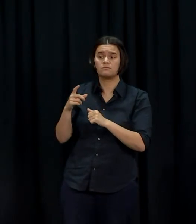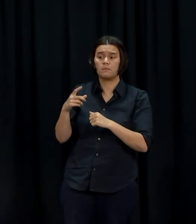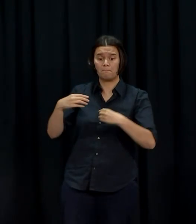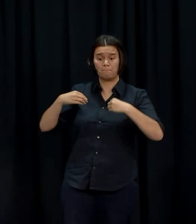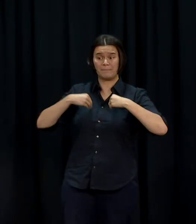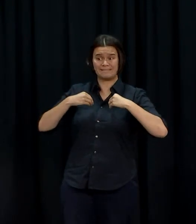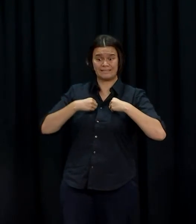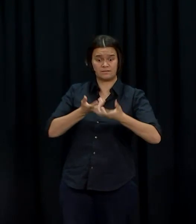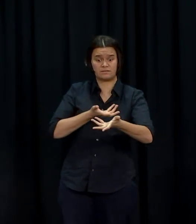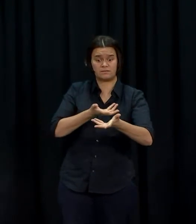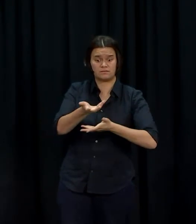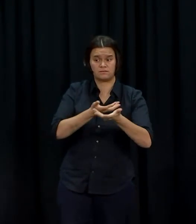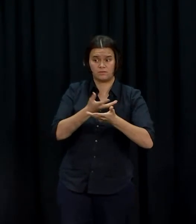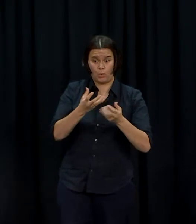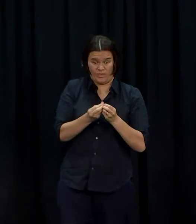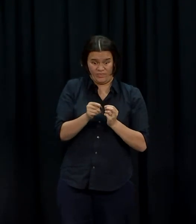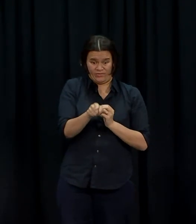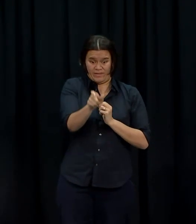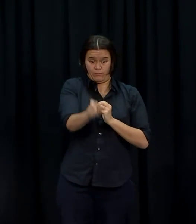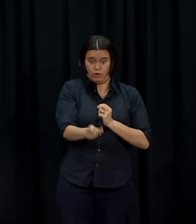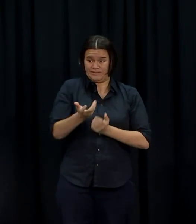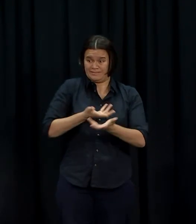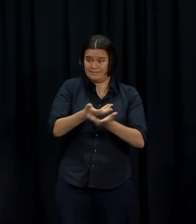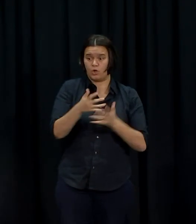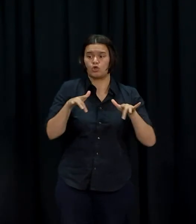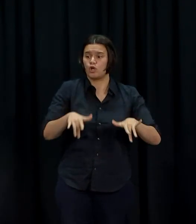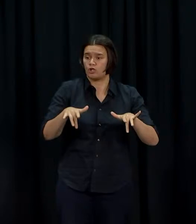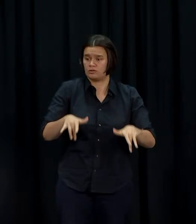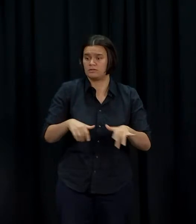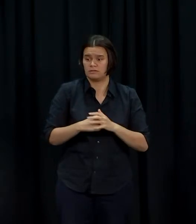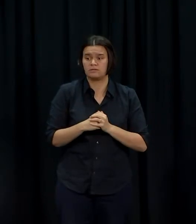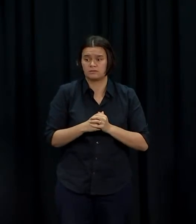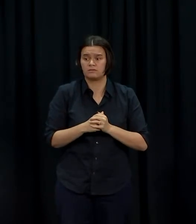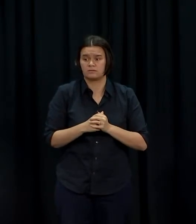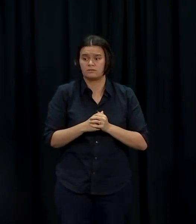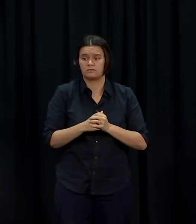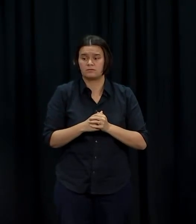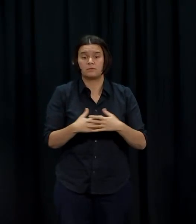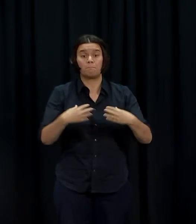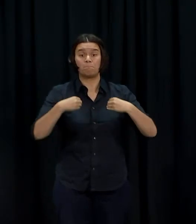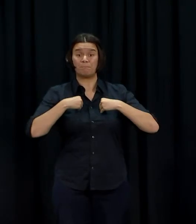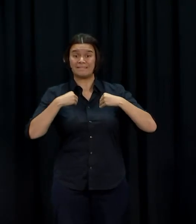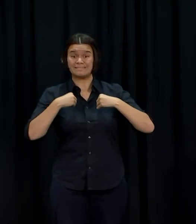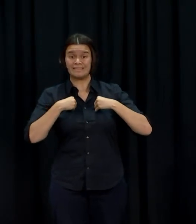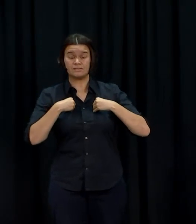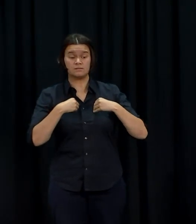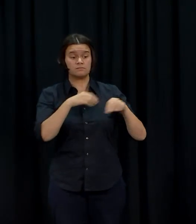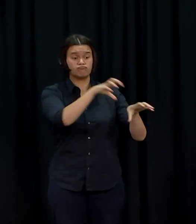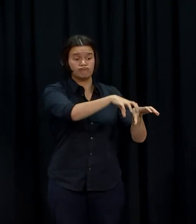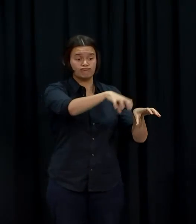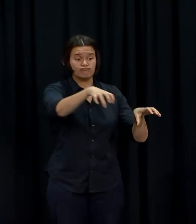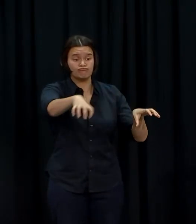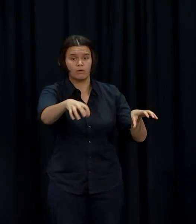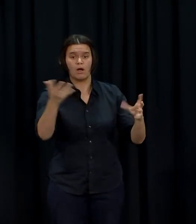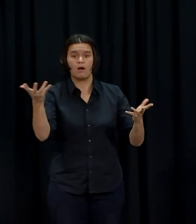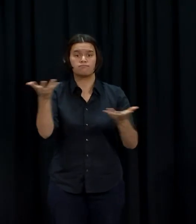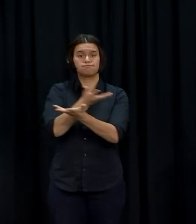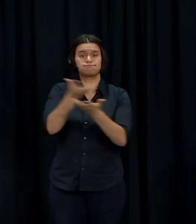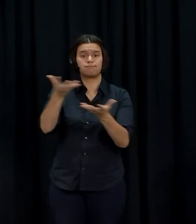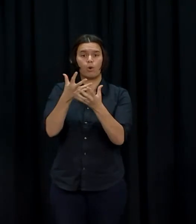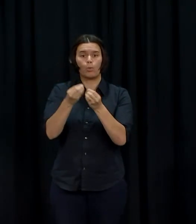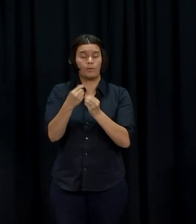businesses. I can reassure you there have been plenty of conversations between businesses and colleagues in MB with ministers, and we've been involved in some of